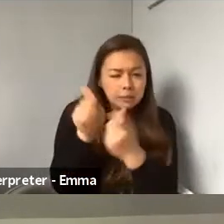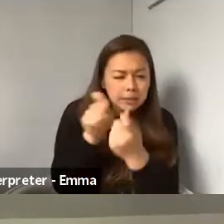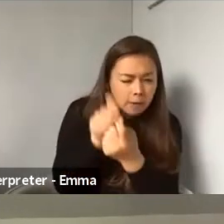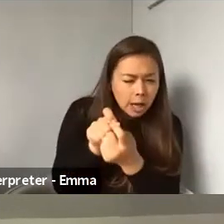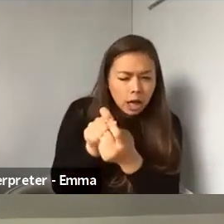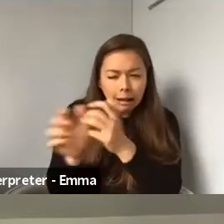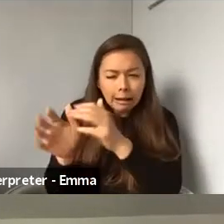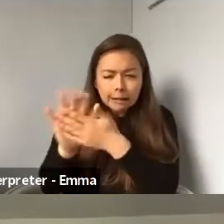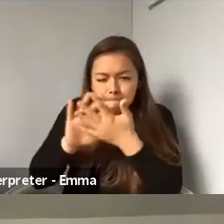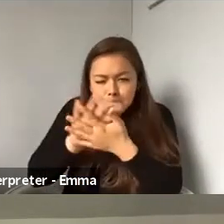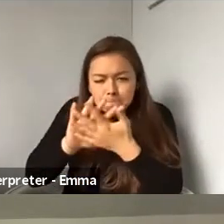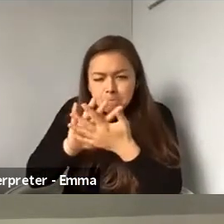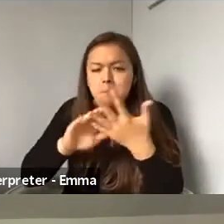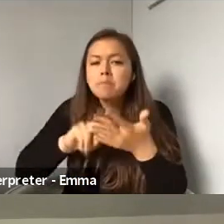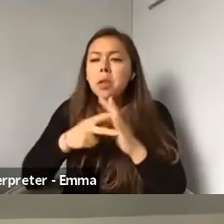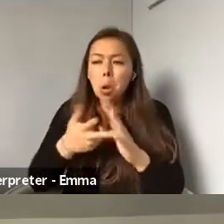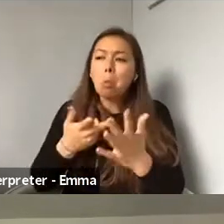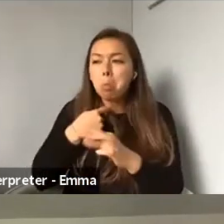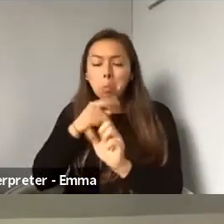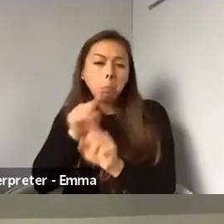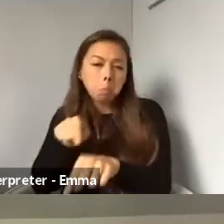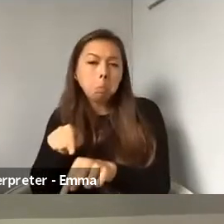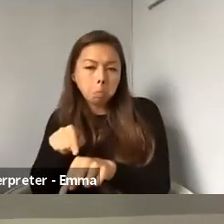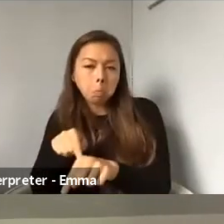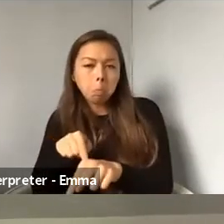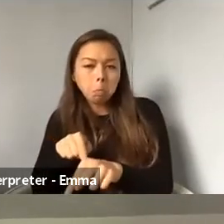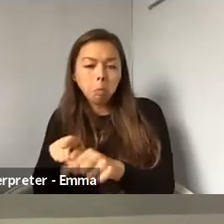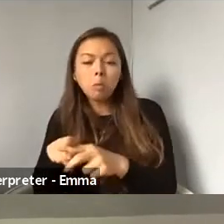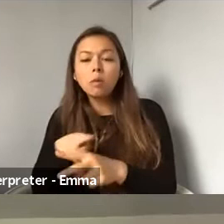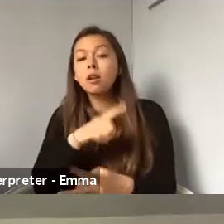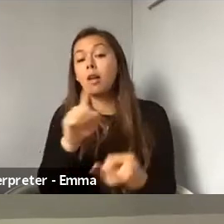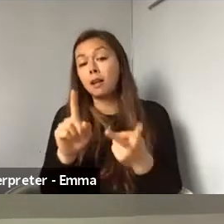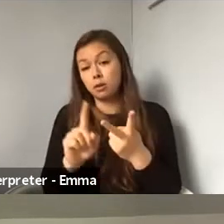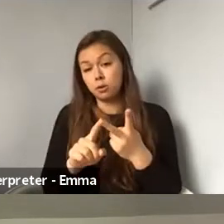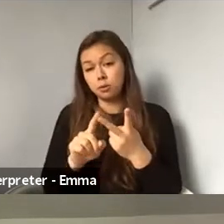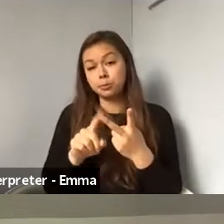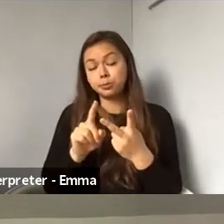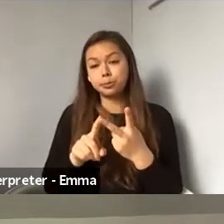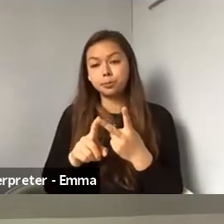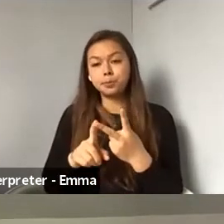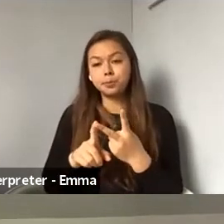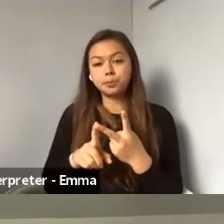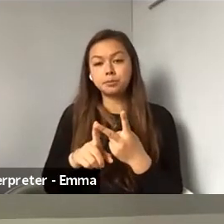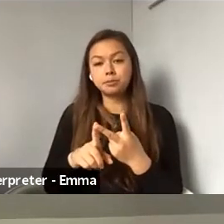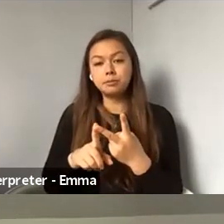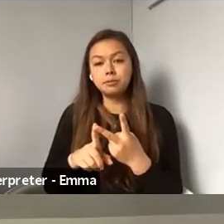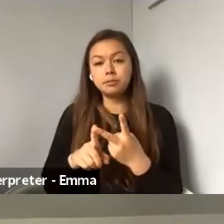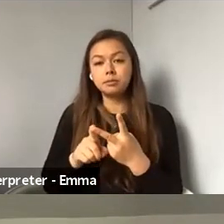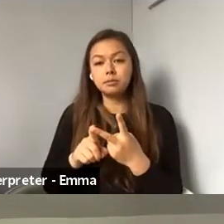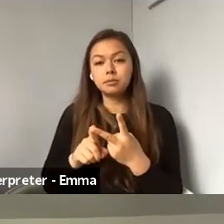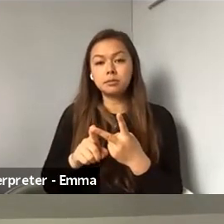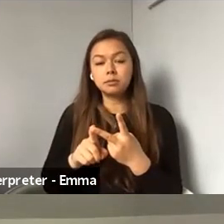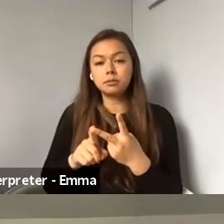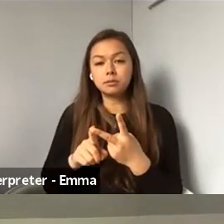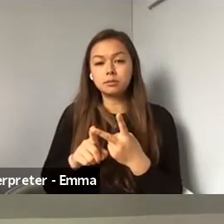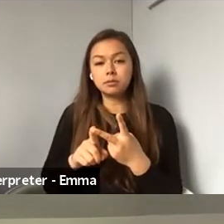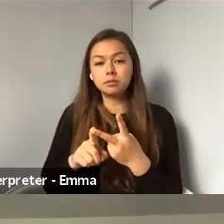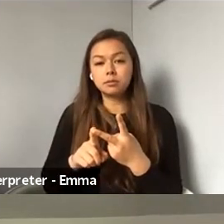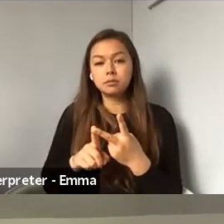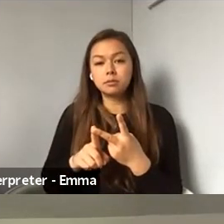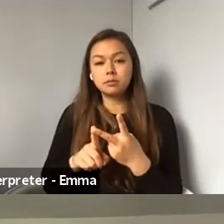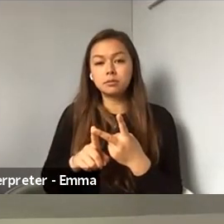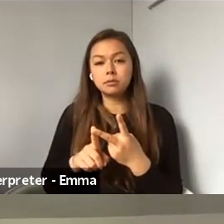survey. But in addition, it is something that has been shown to be much more accurate when we're asking people